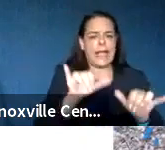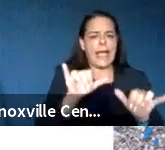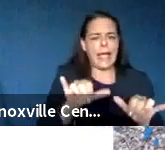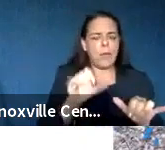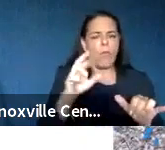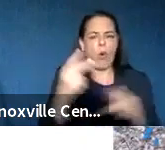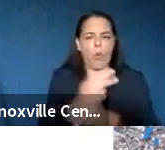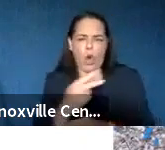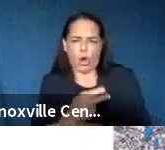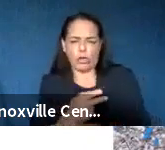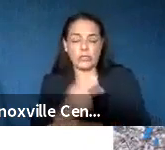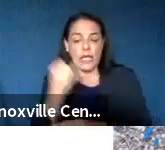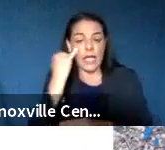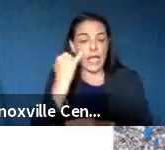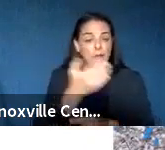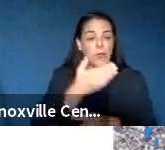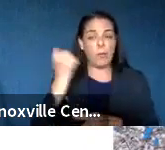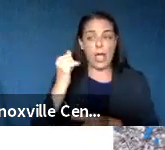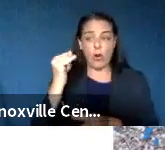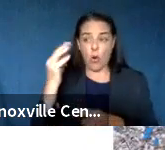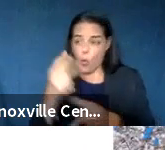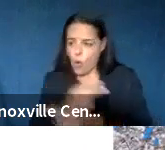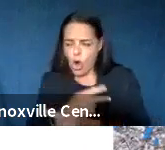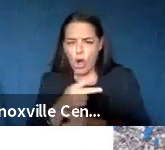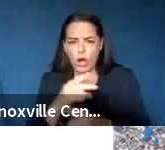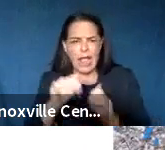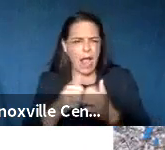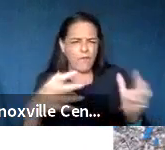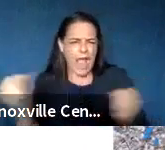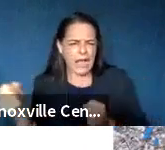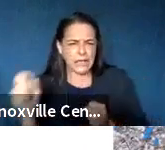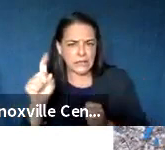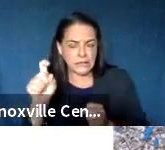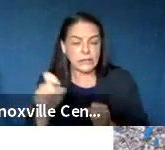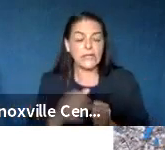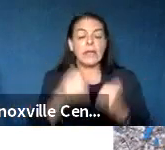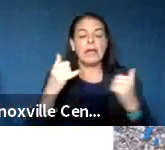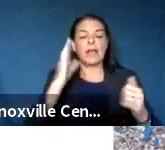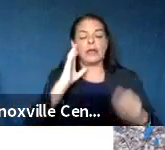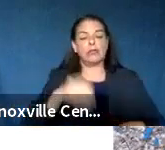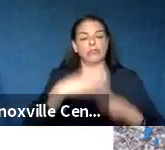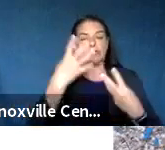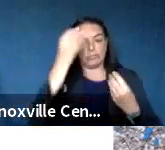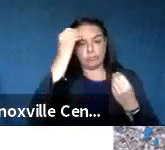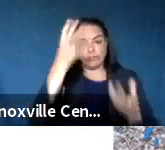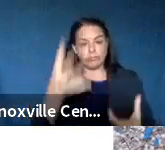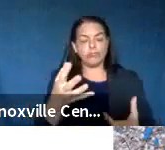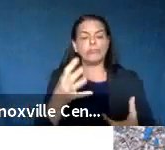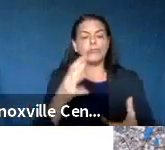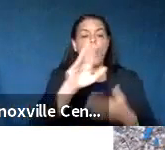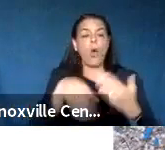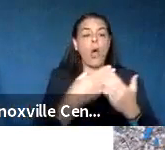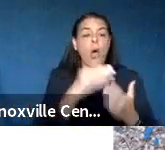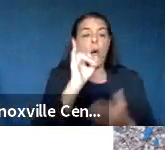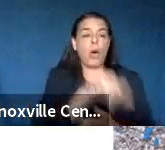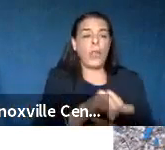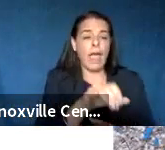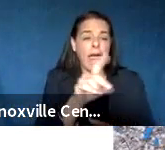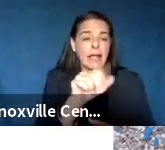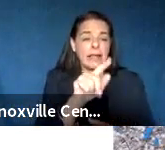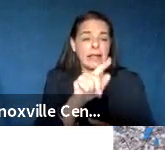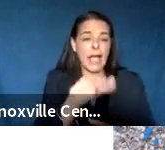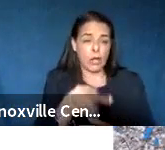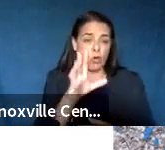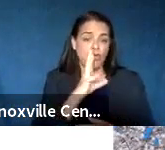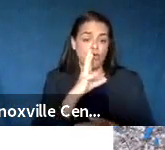much better or worse, and at what rate? We will now pull up the data, and as a reminder, all of this data that we are going to talk